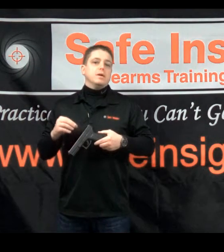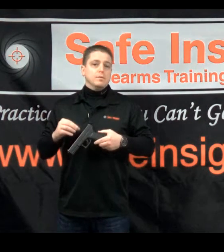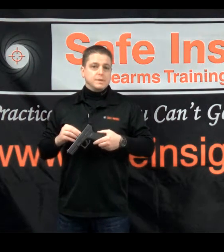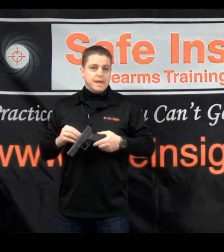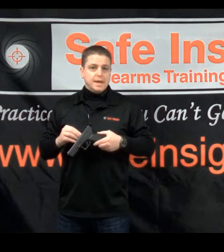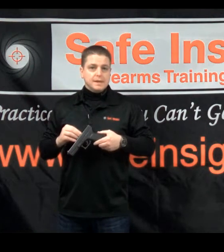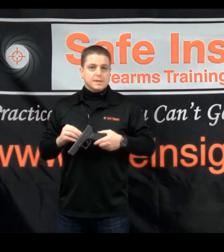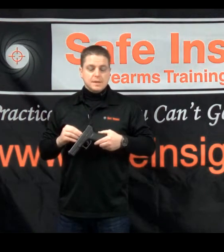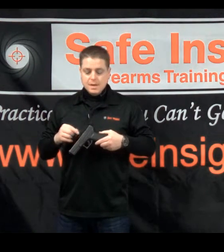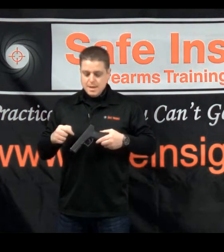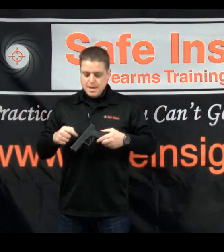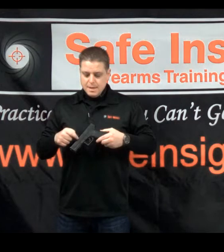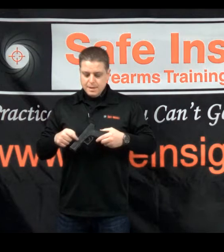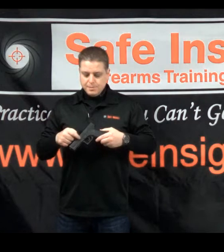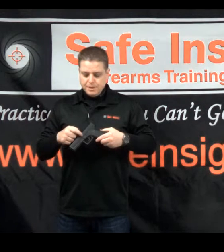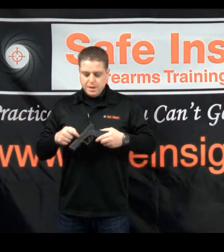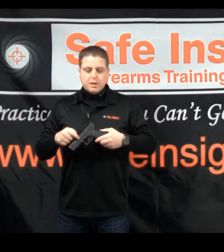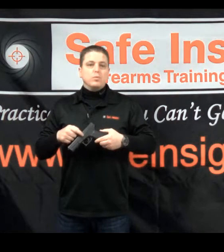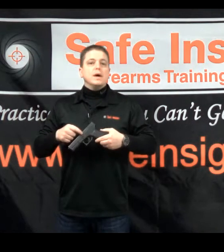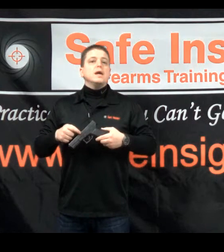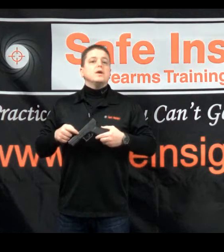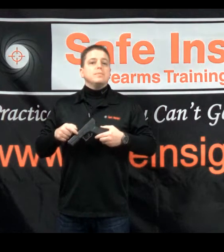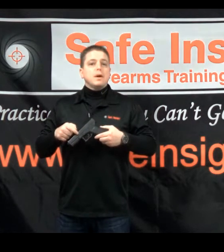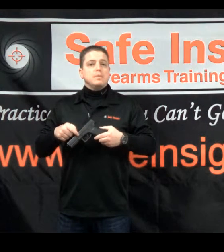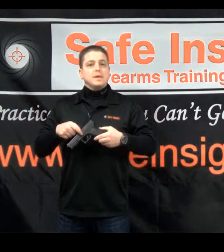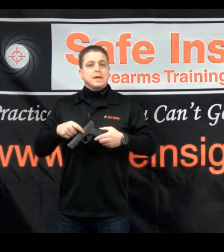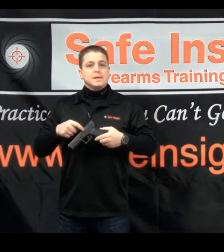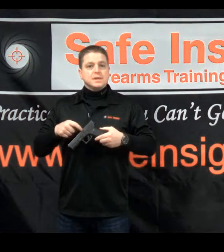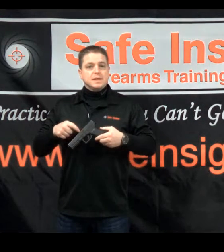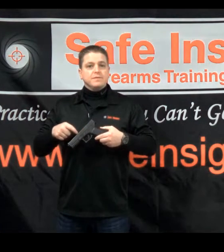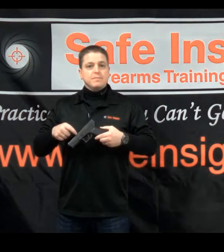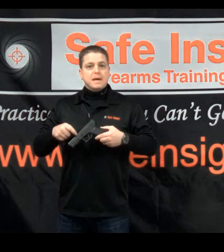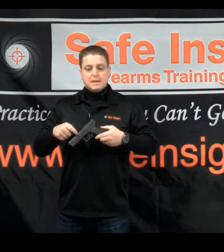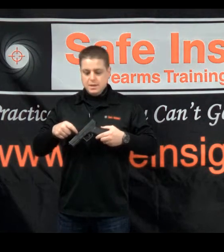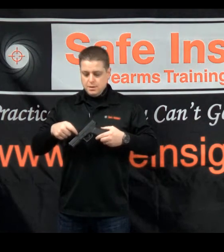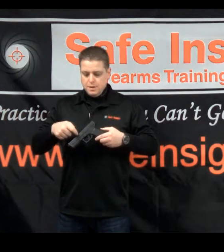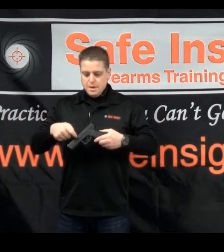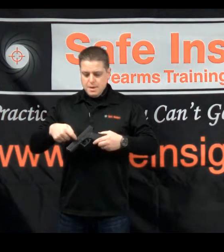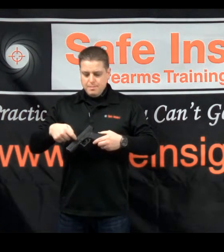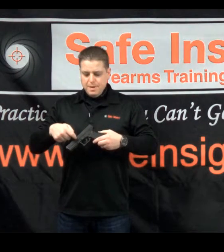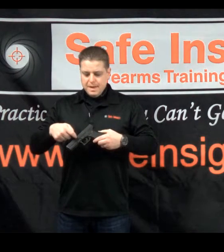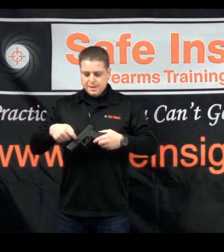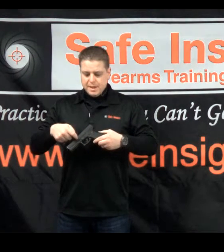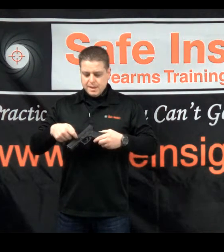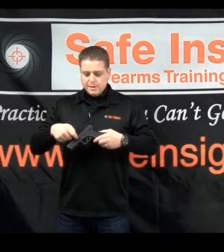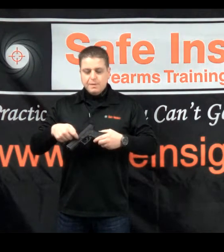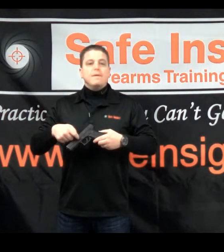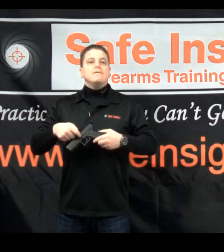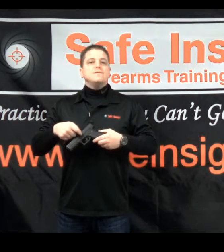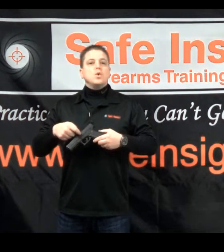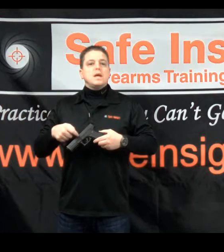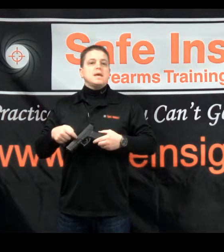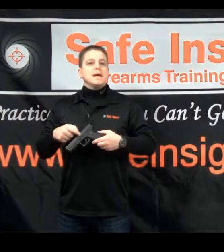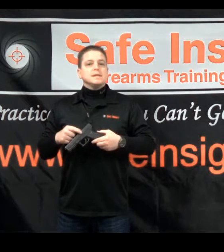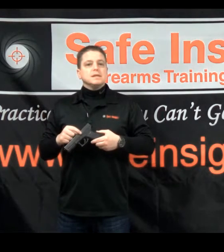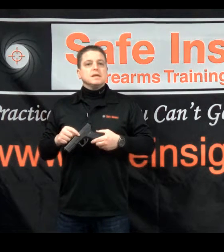firearm takes. This particular one, I know you probably can't see it from back there, but it says 40